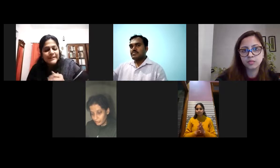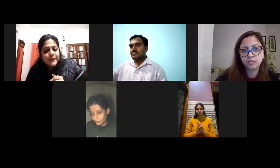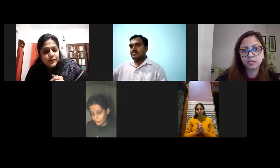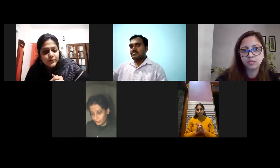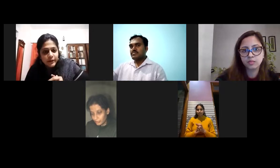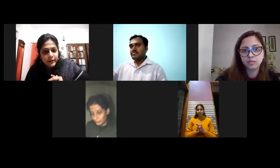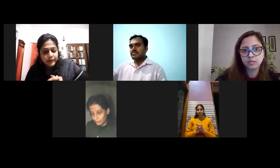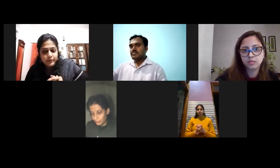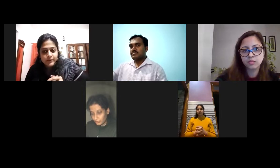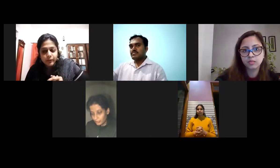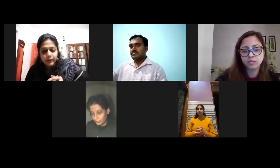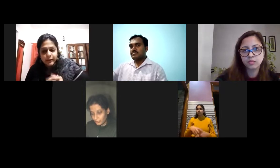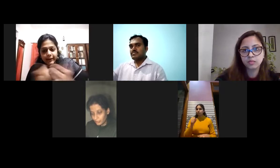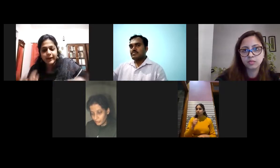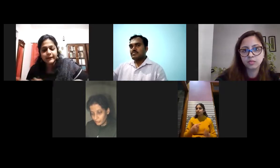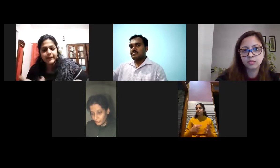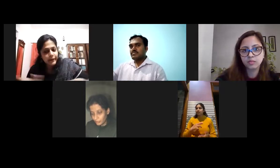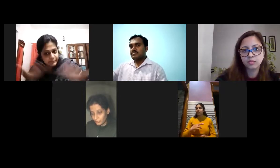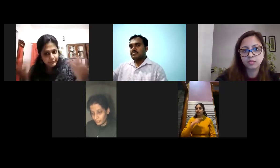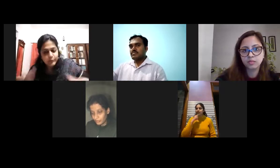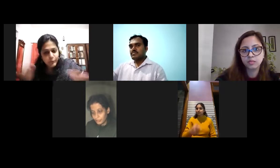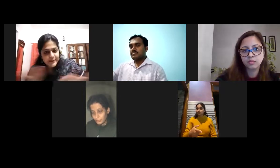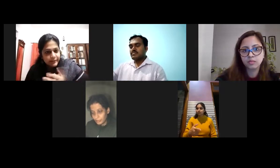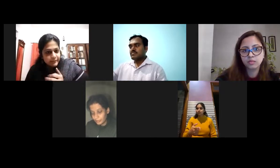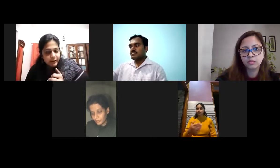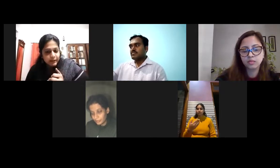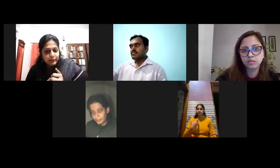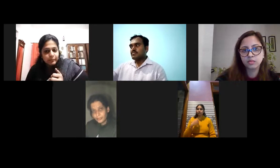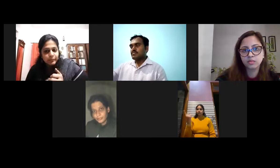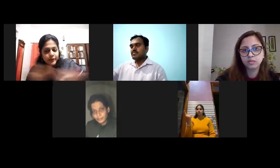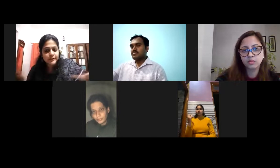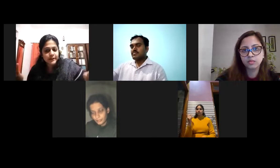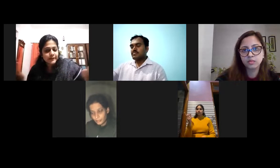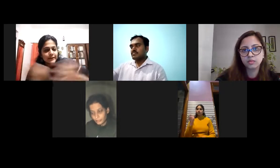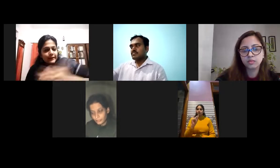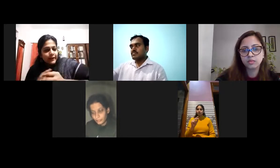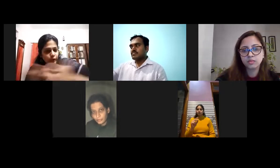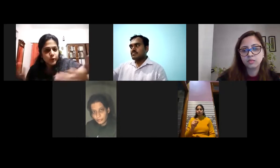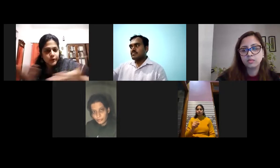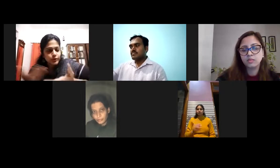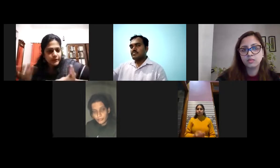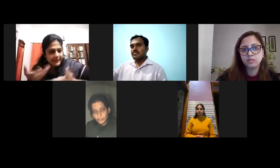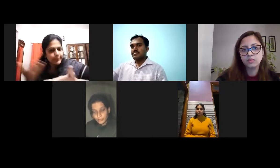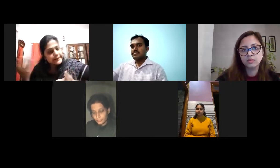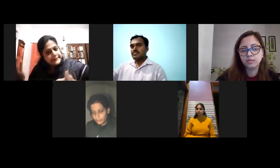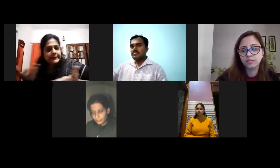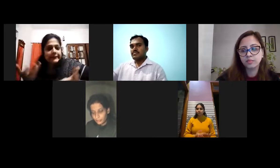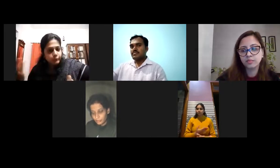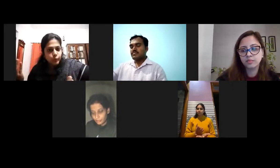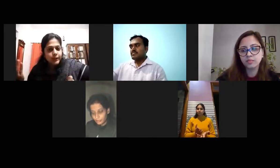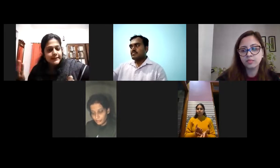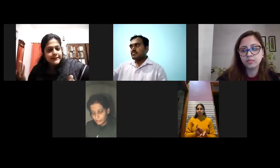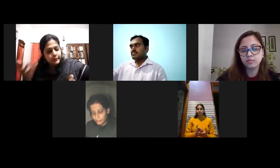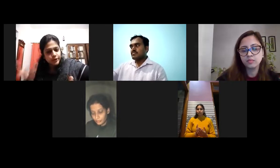my speakers would like to respond, and then I once again reiterate if the audience could simultaneously